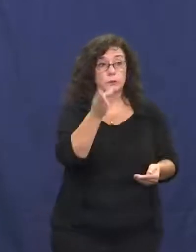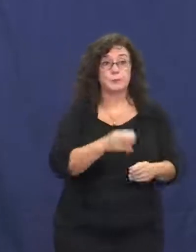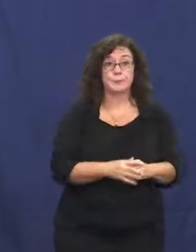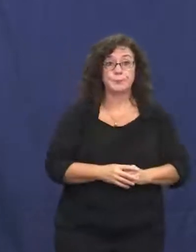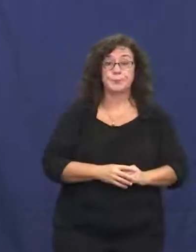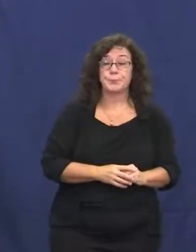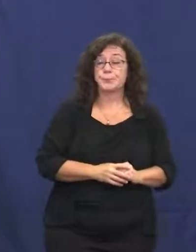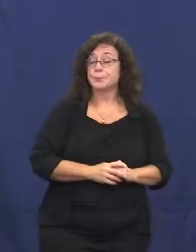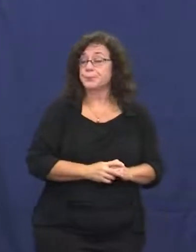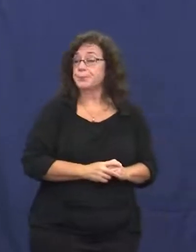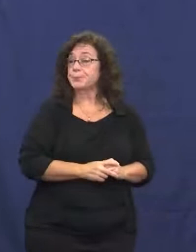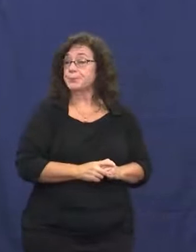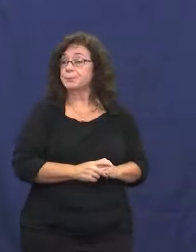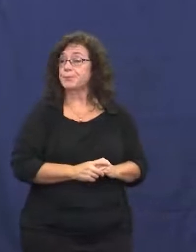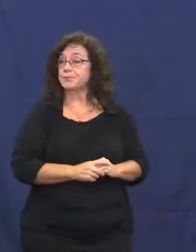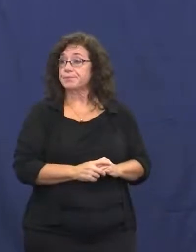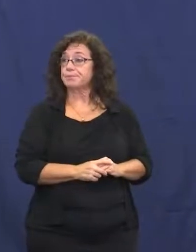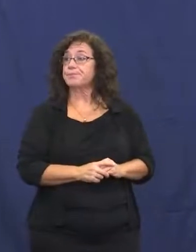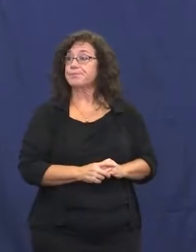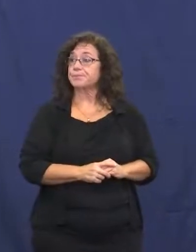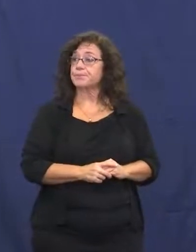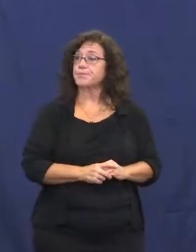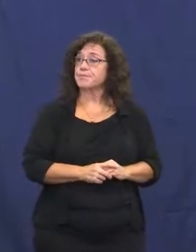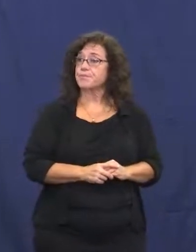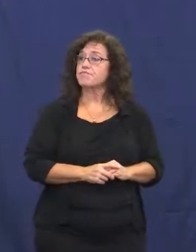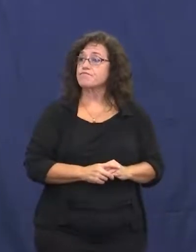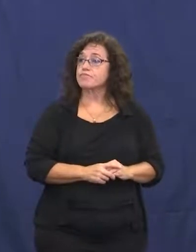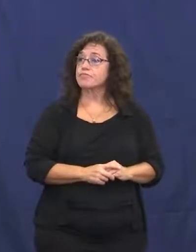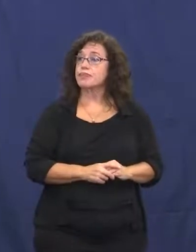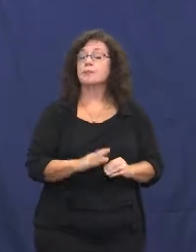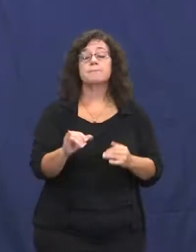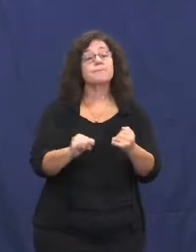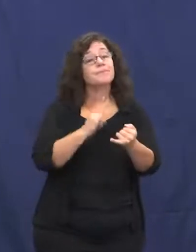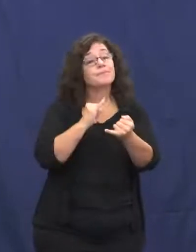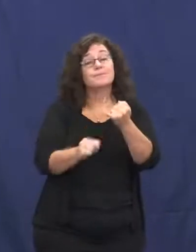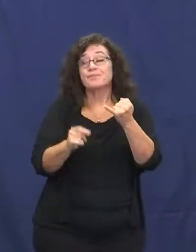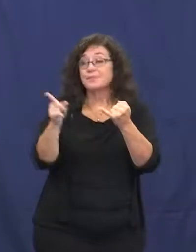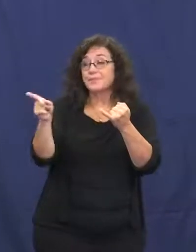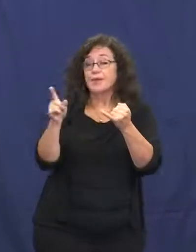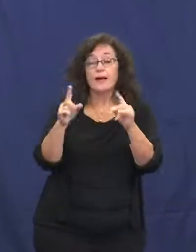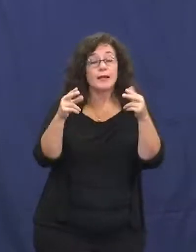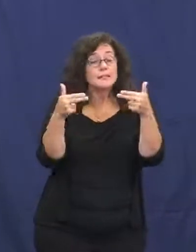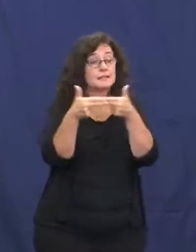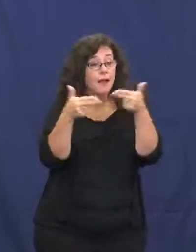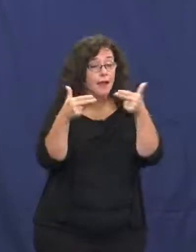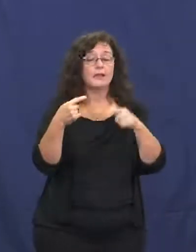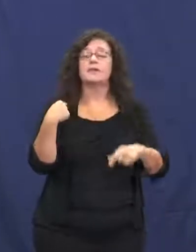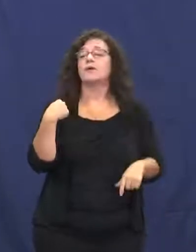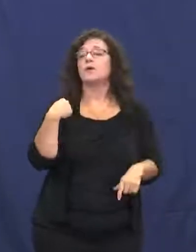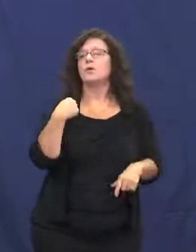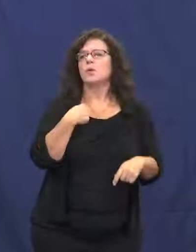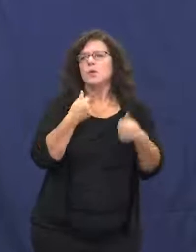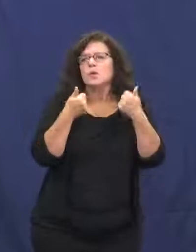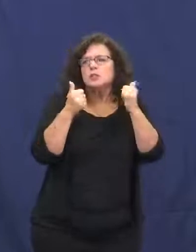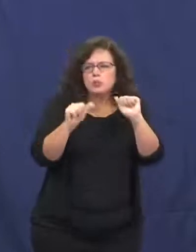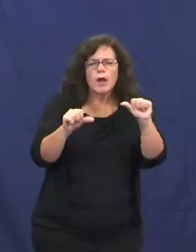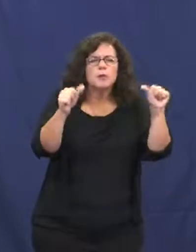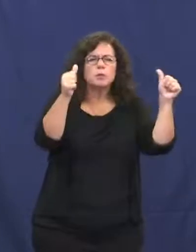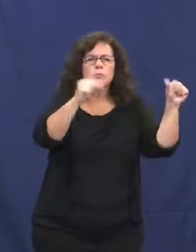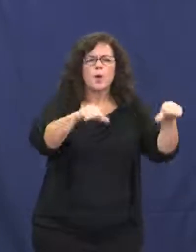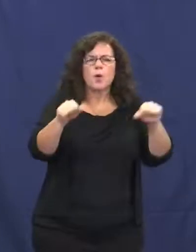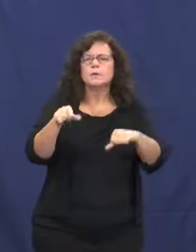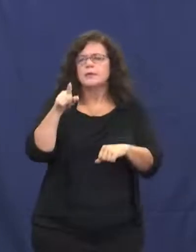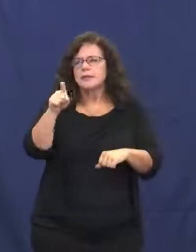Finally, we've attempted to have this table updated on a regular basis. We'll try to be more consistent on